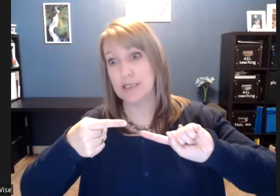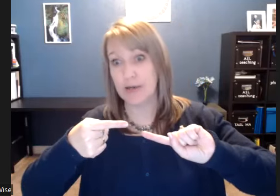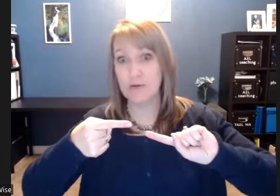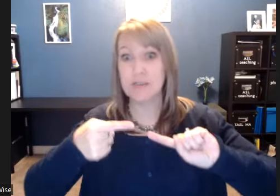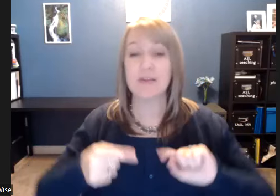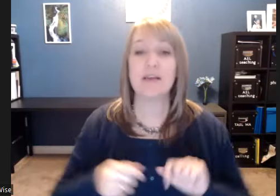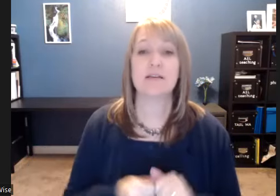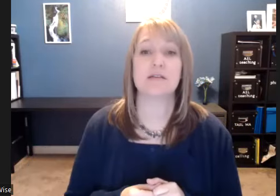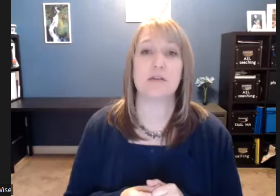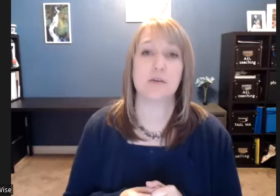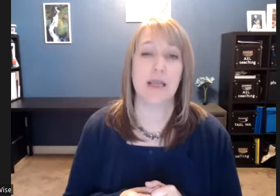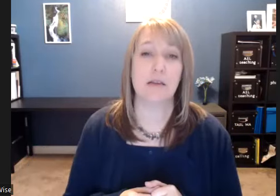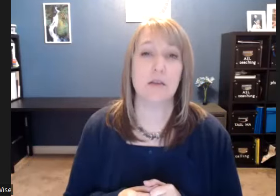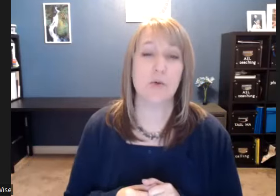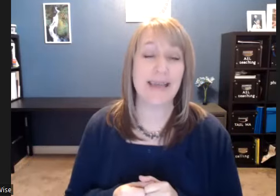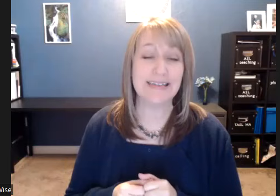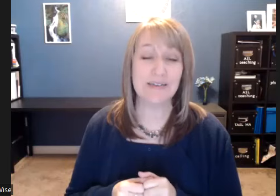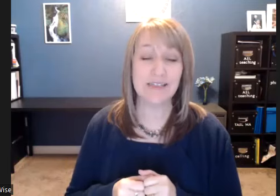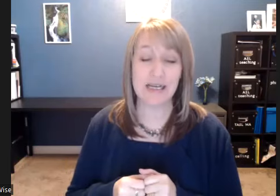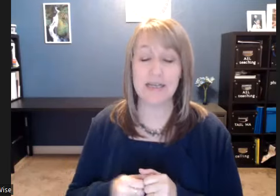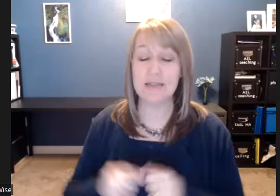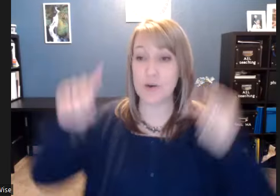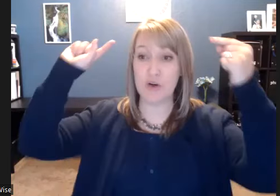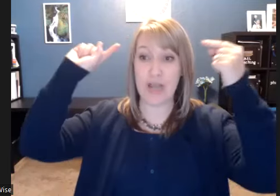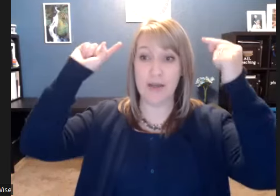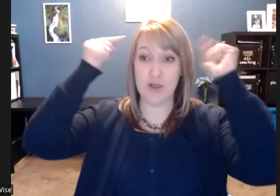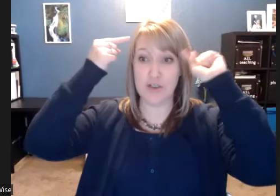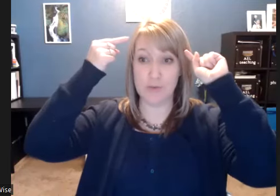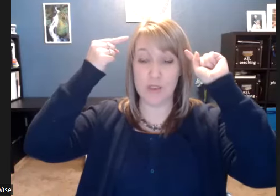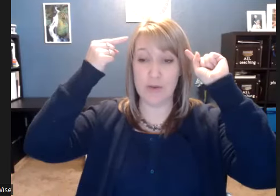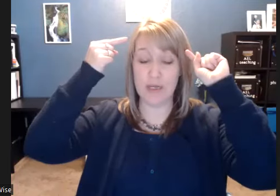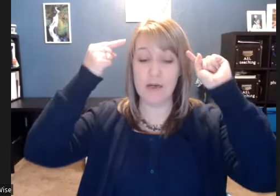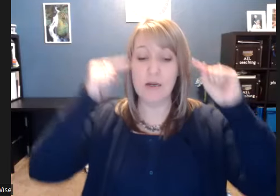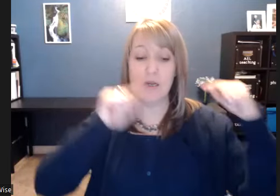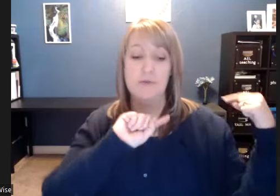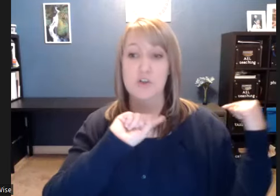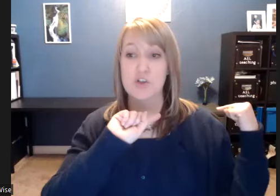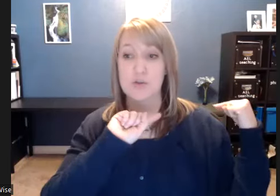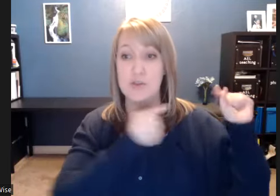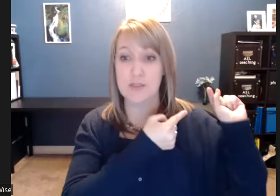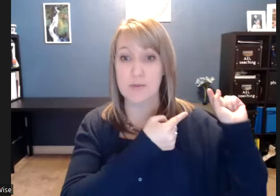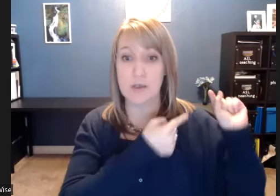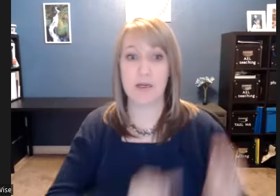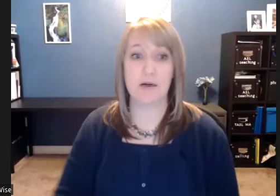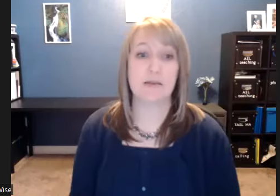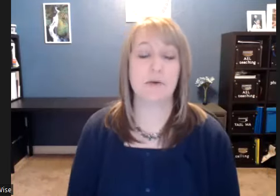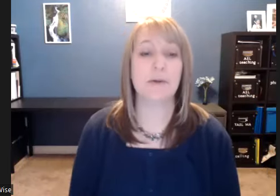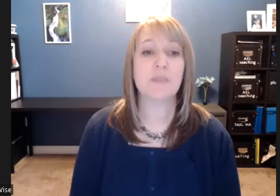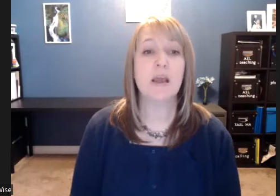now out. This is also a locative sign, so if your head hurts, it would go here. If your shoulder hurts, it would go here, etc.